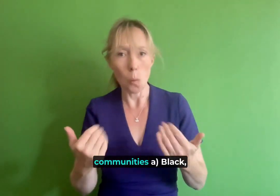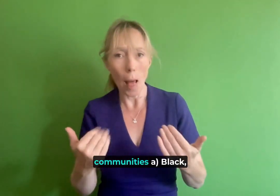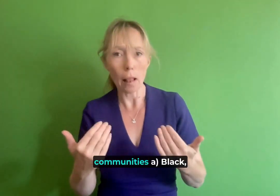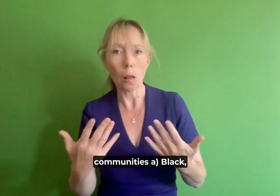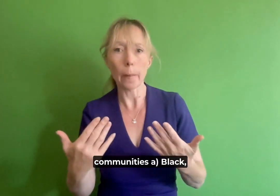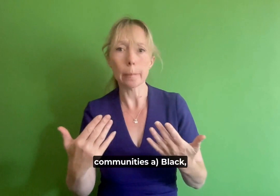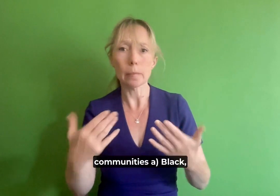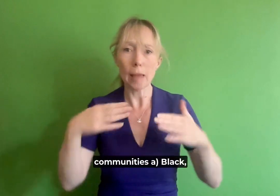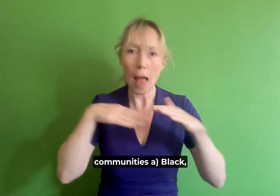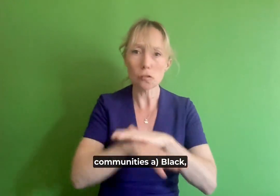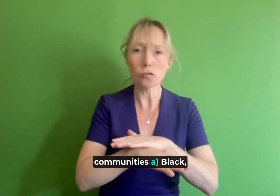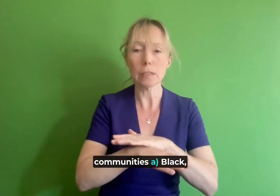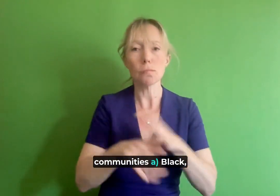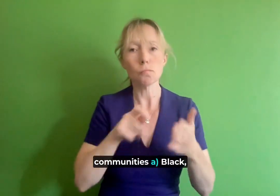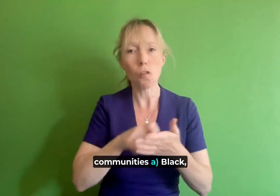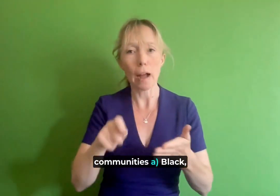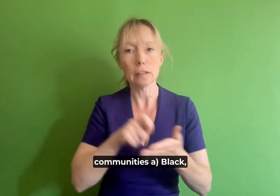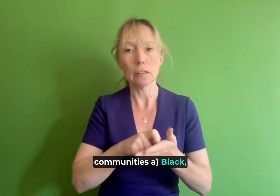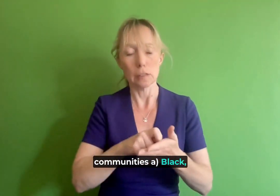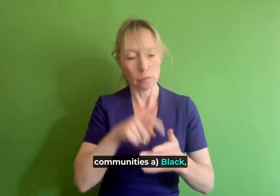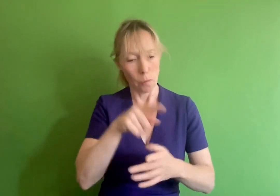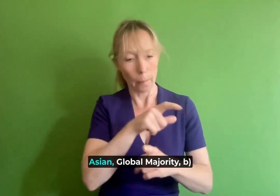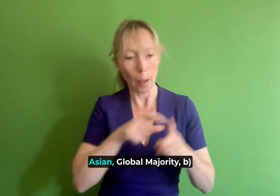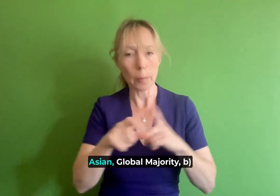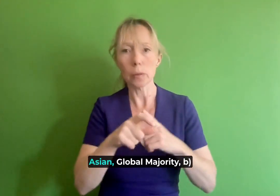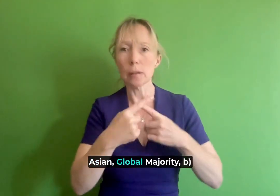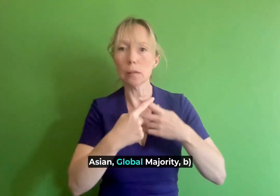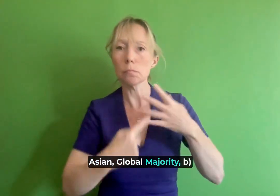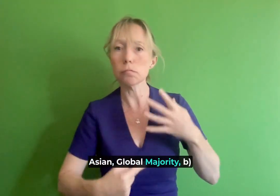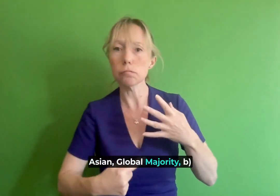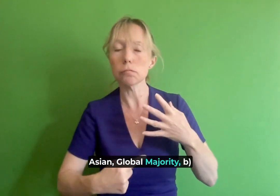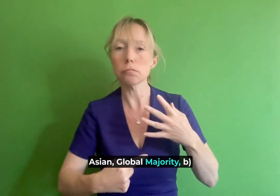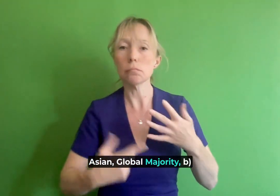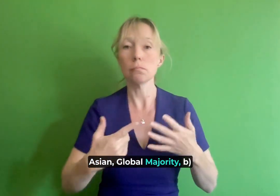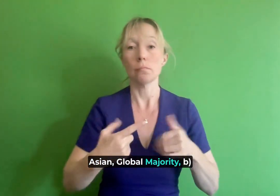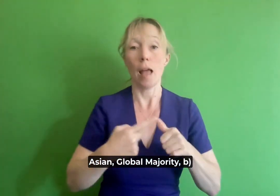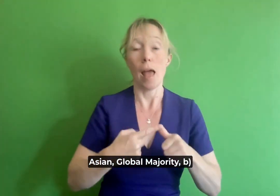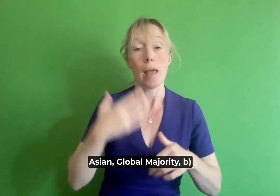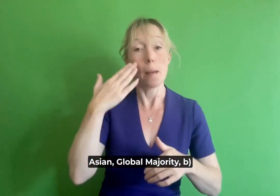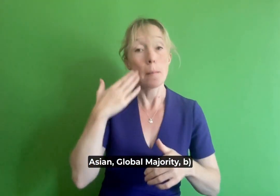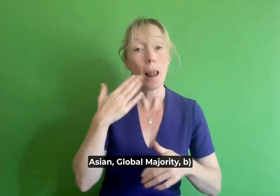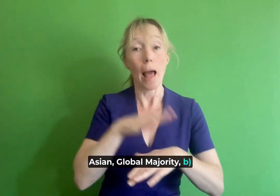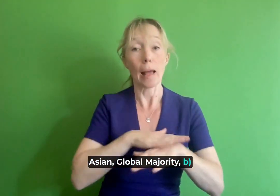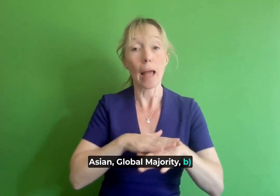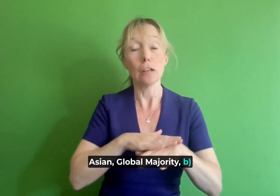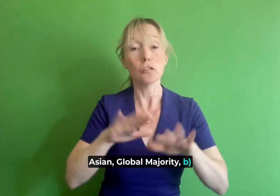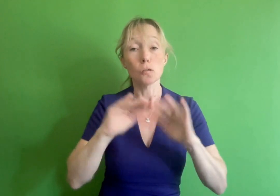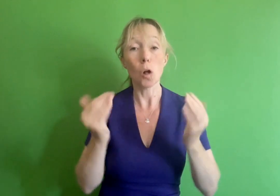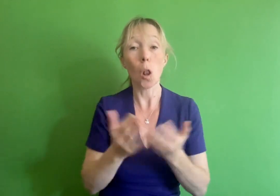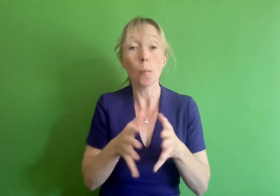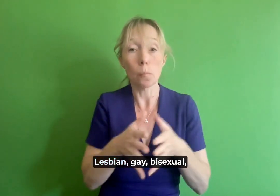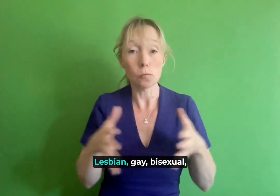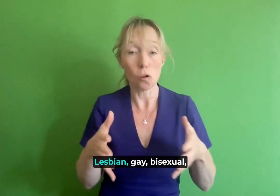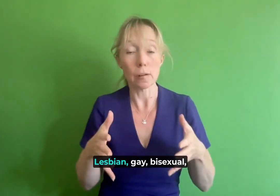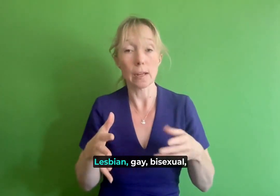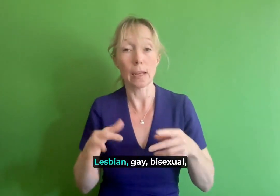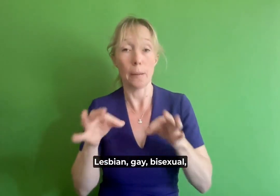communities: A. Black, Asian, global majority. B. Lesbian,